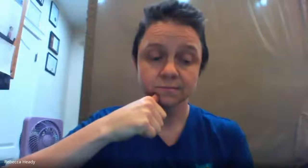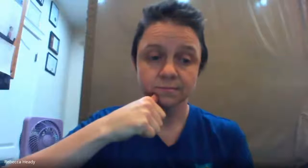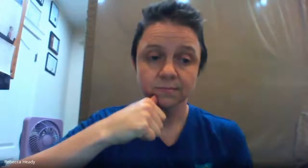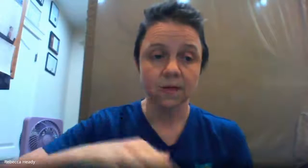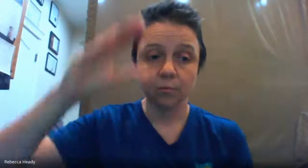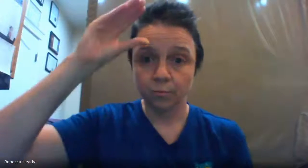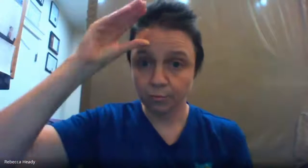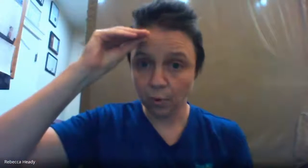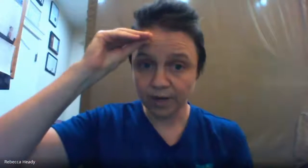boy,